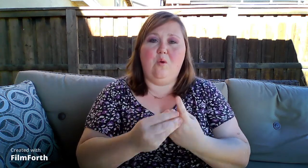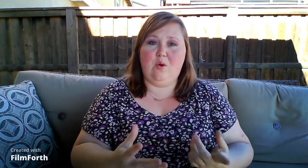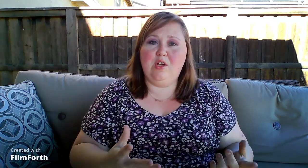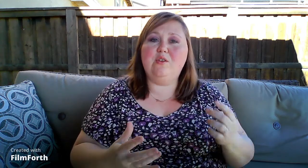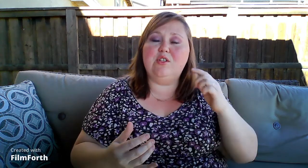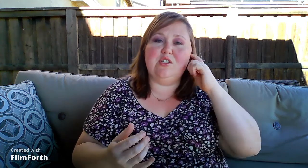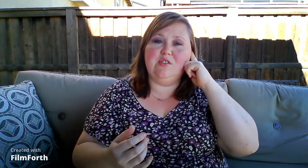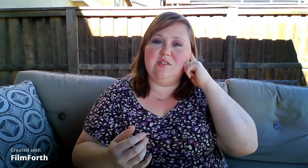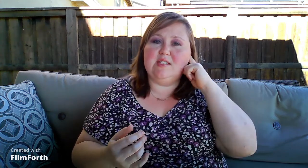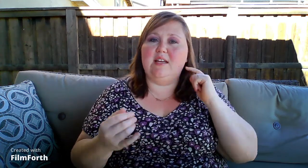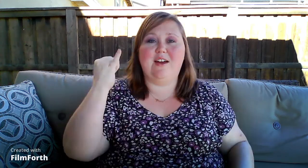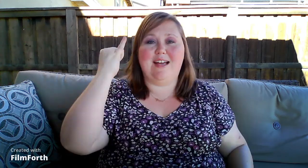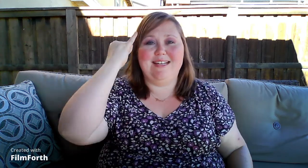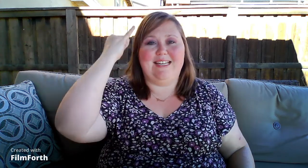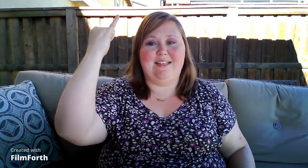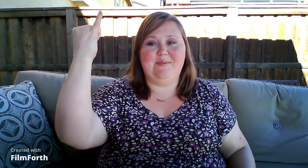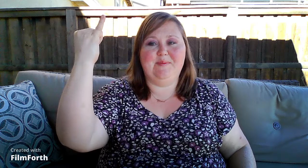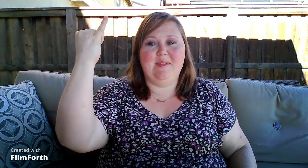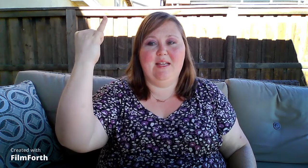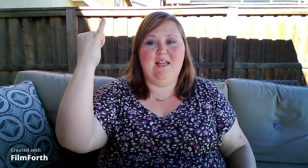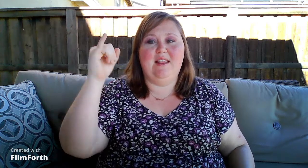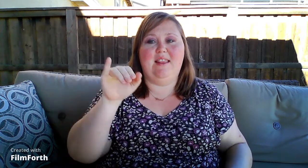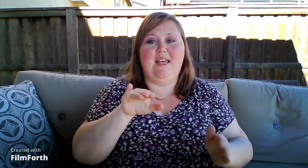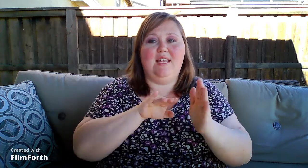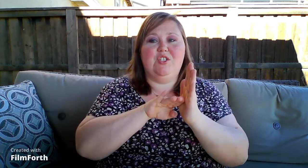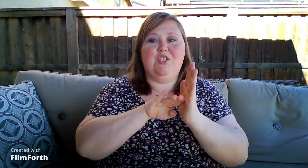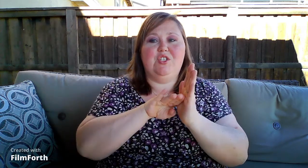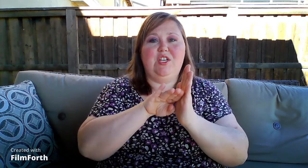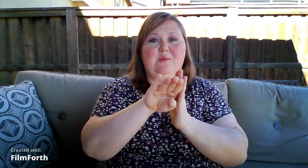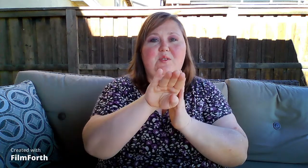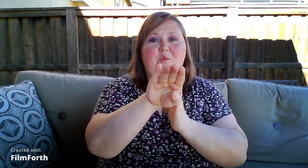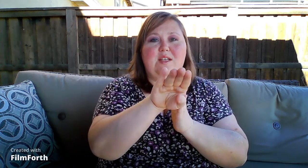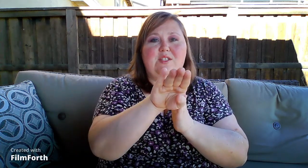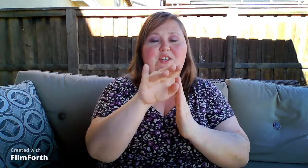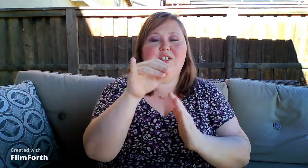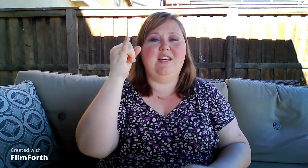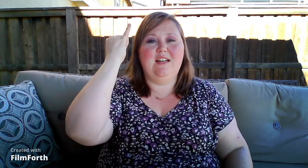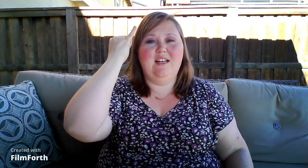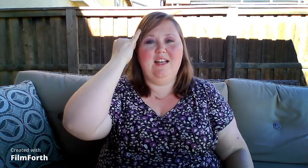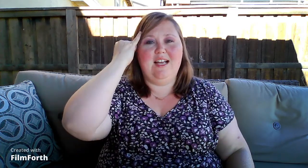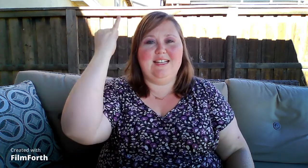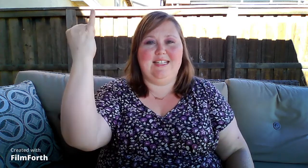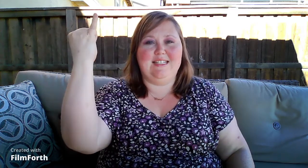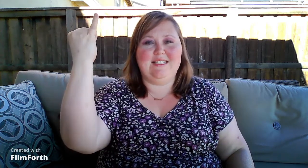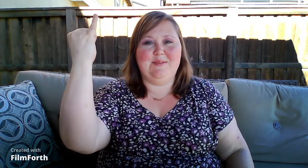Or you could just do the sign for idea. That it shaped Western ideas.